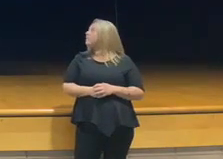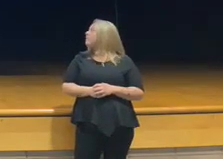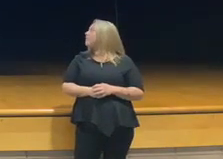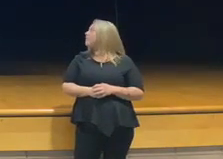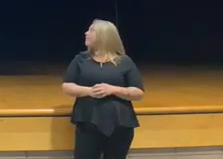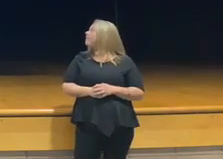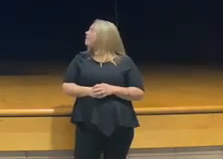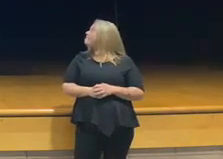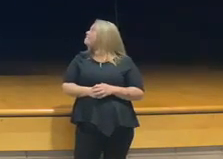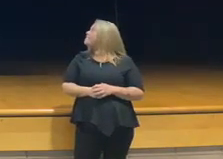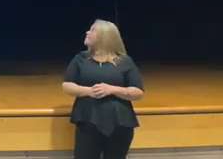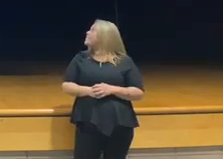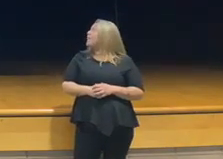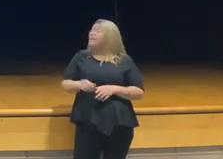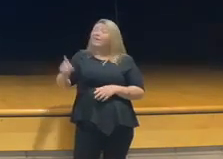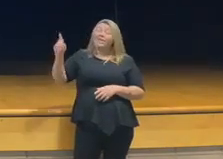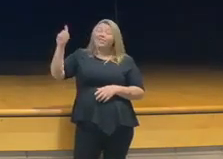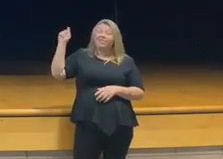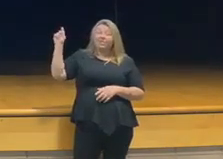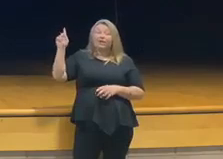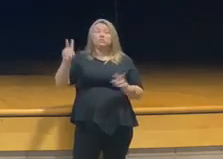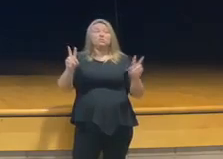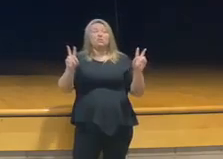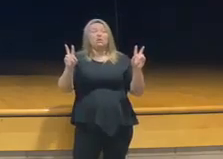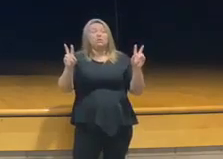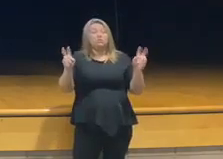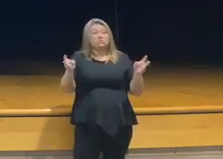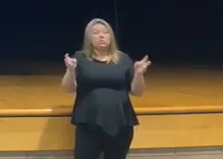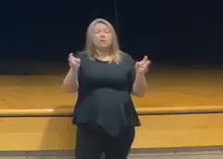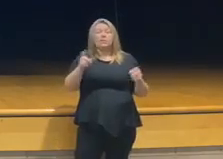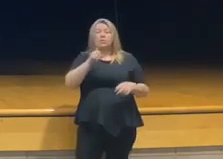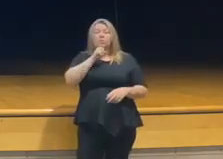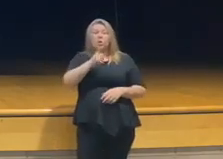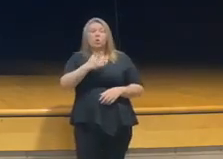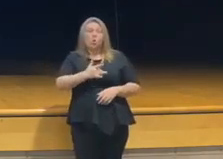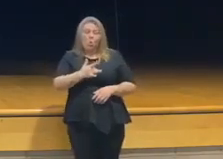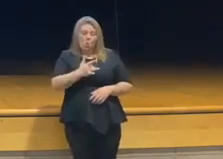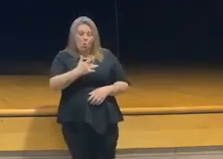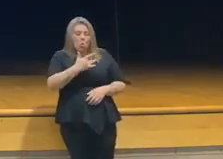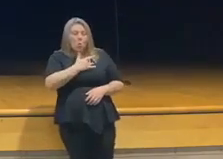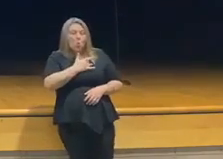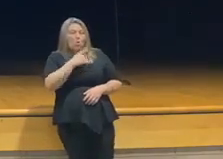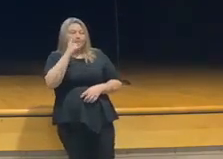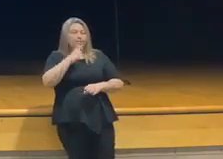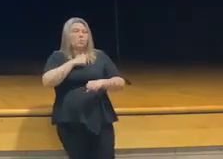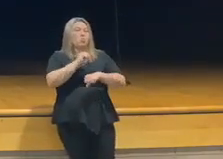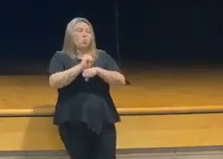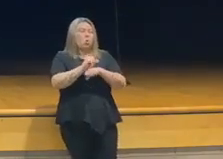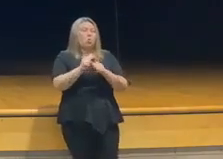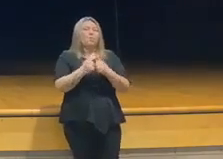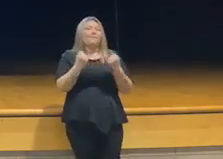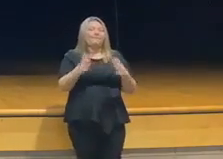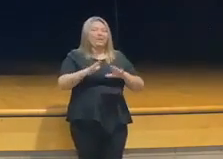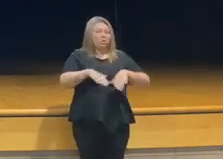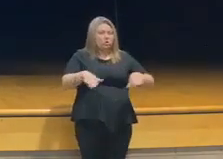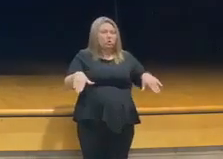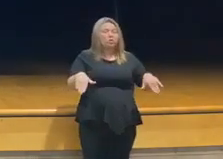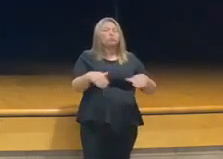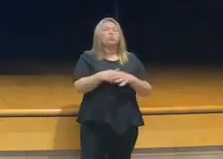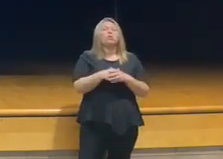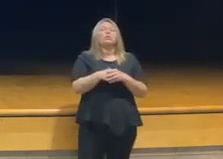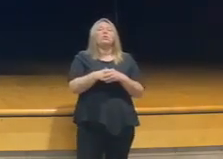So this is a topic that is kind of near and dear to my heart, working in pediatrics.